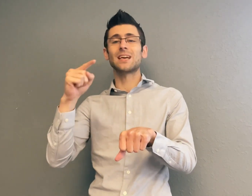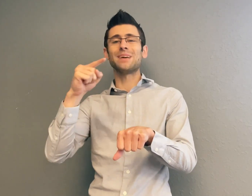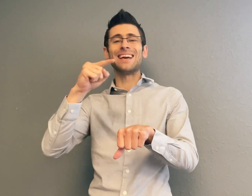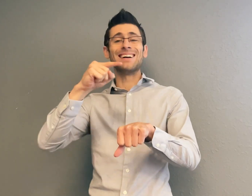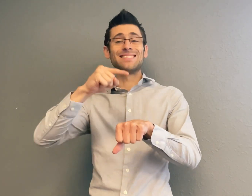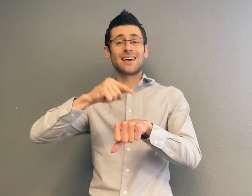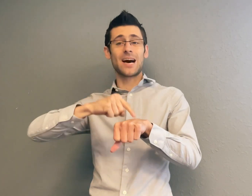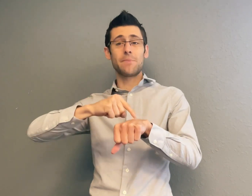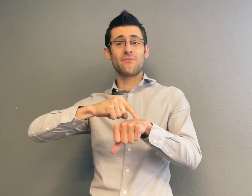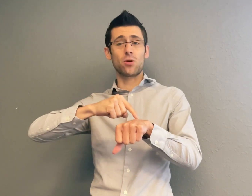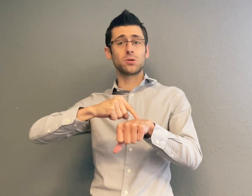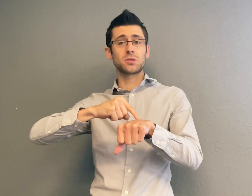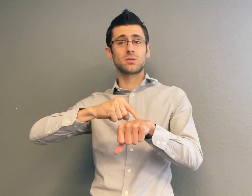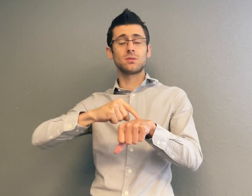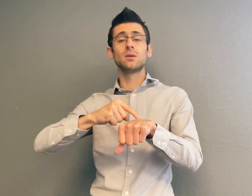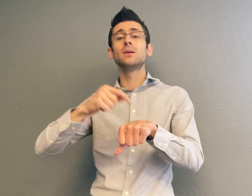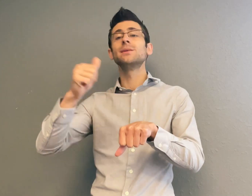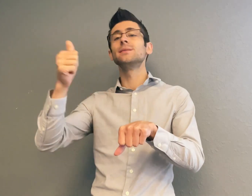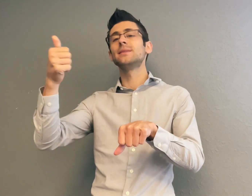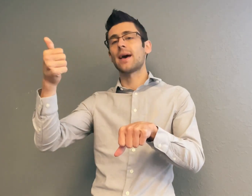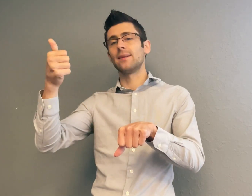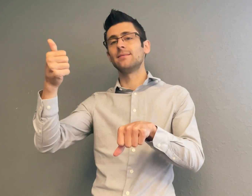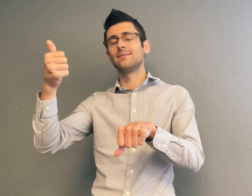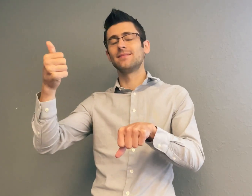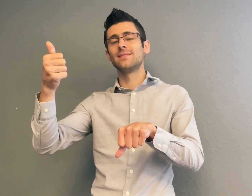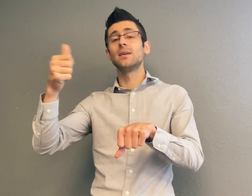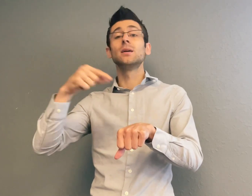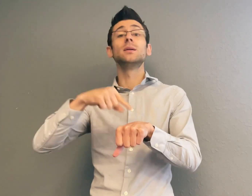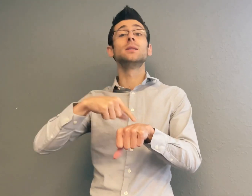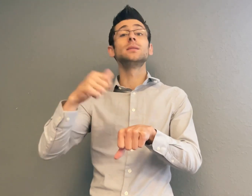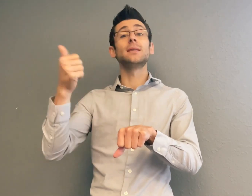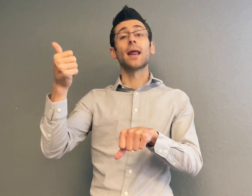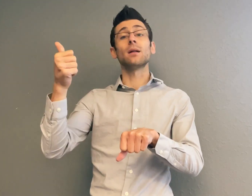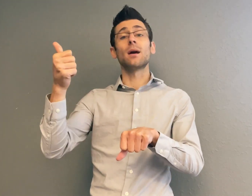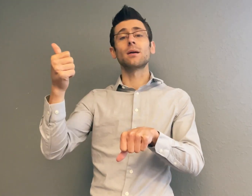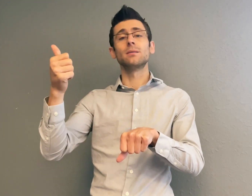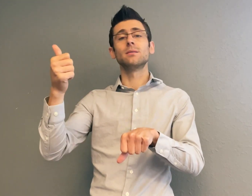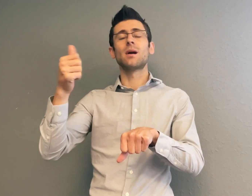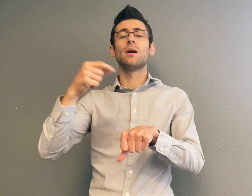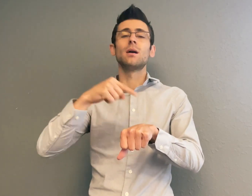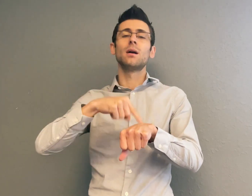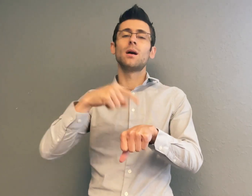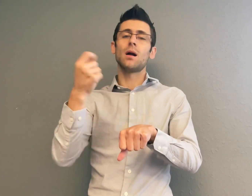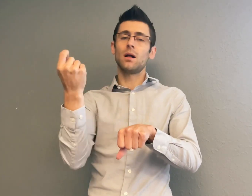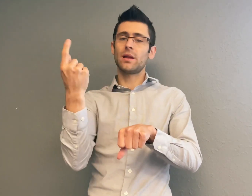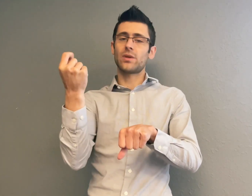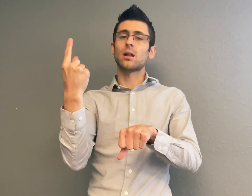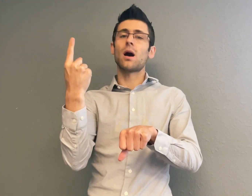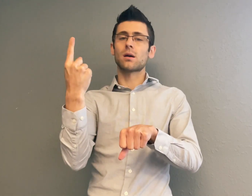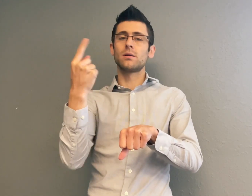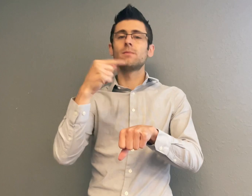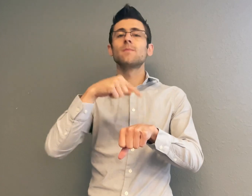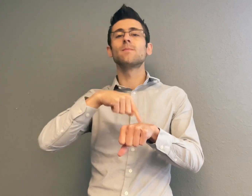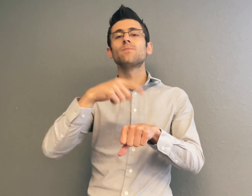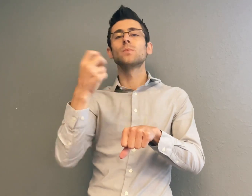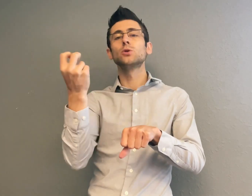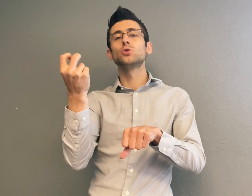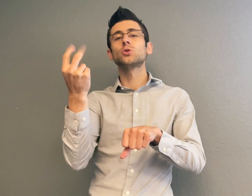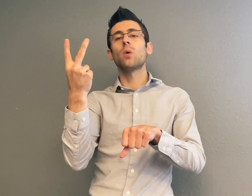be time first, 10, 10 o'clock, 11 o'clock, 12